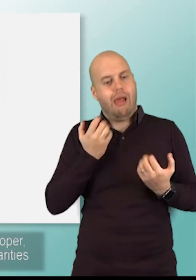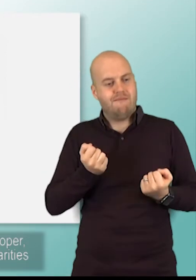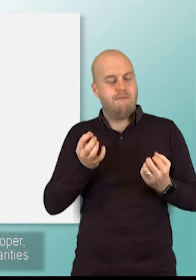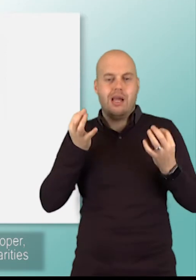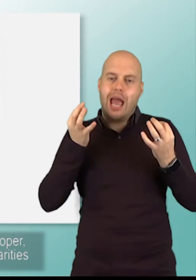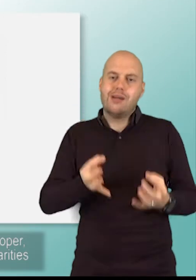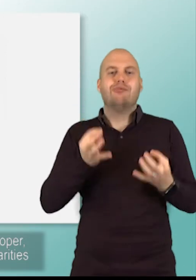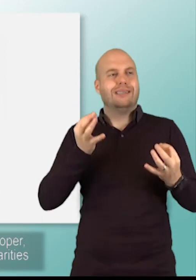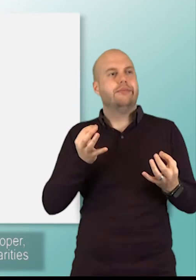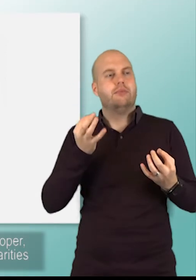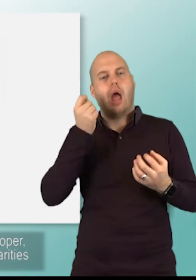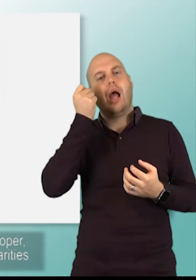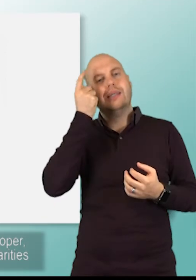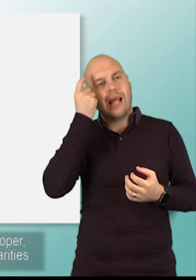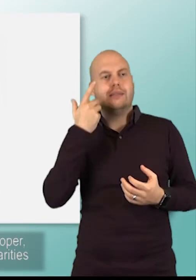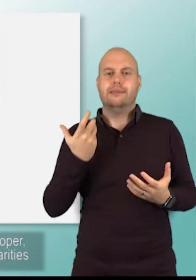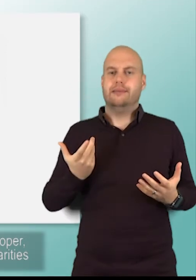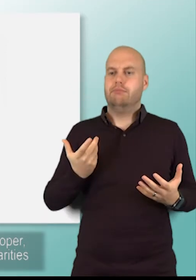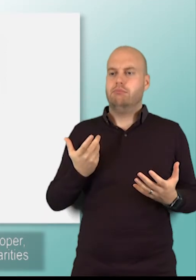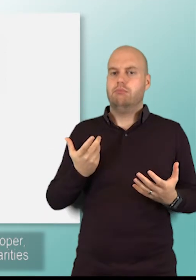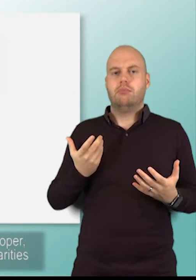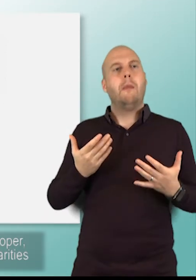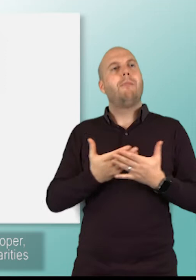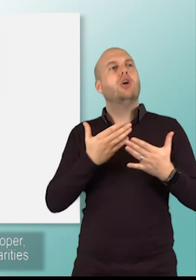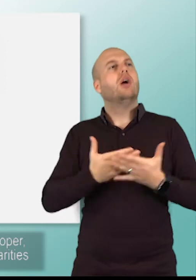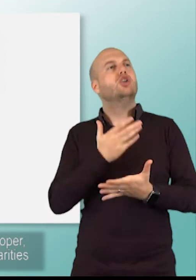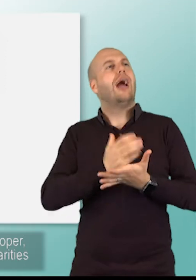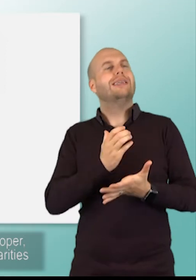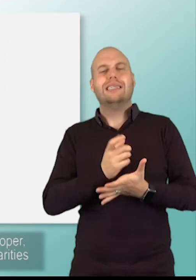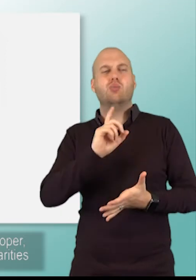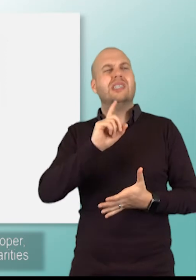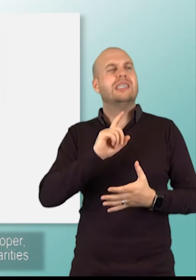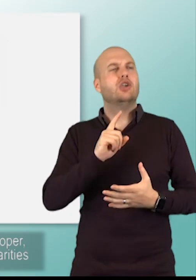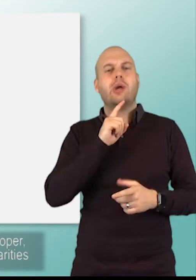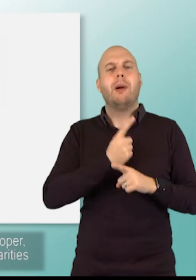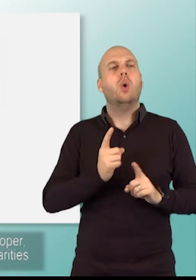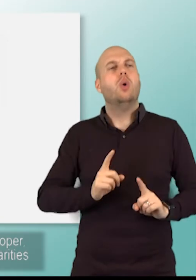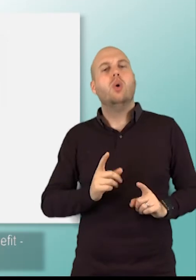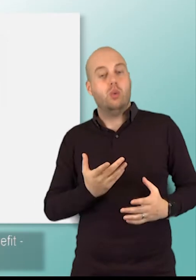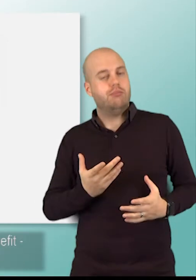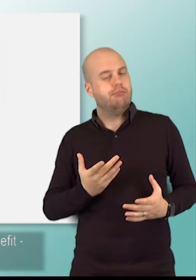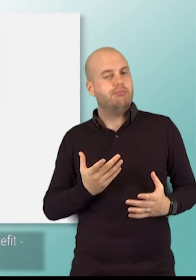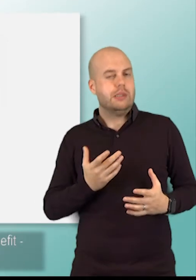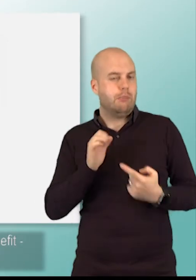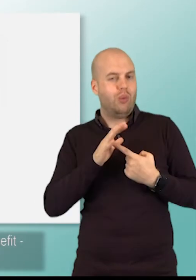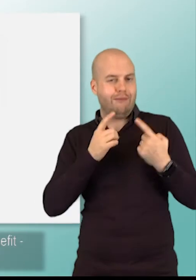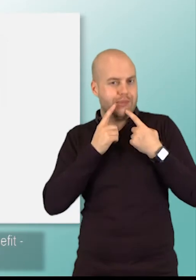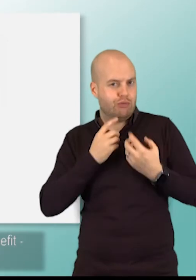have a proper, accurate, modern understanding of what modern charities are all